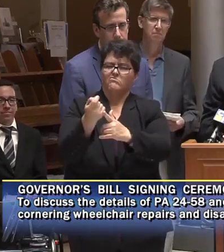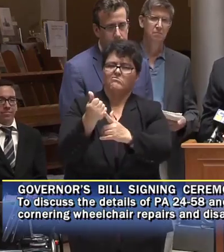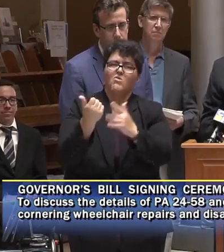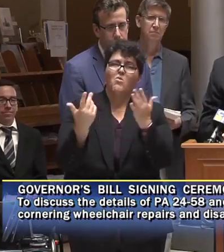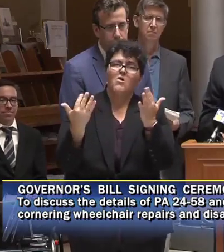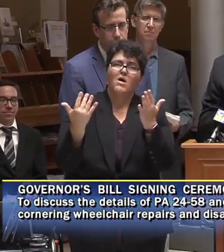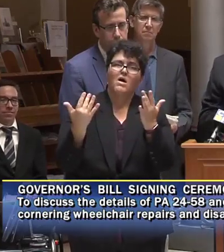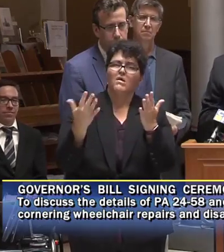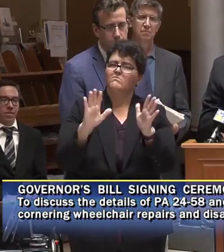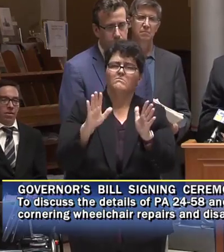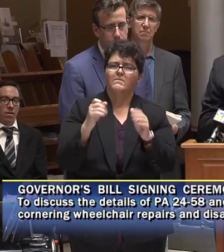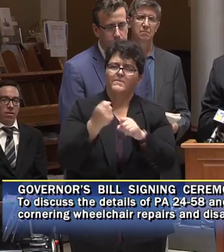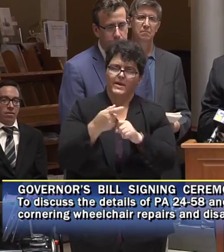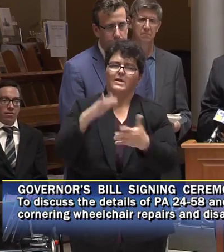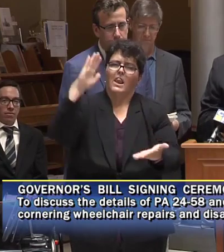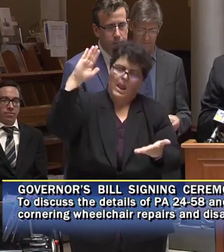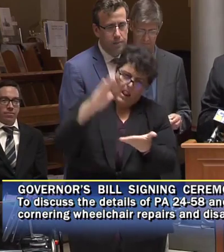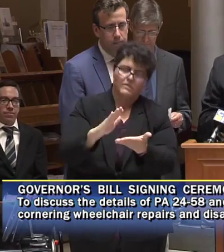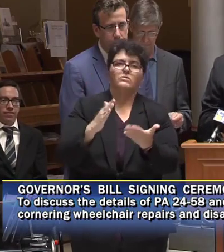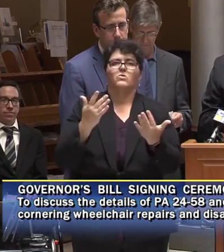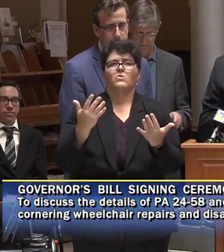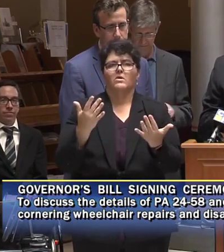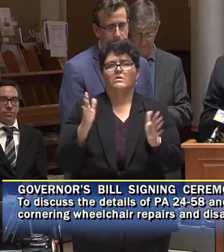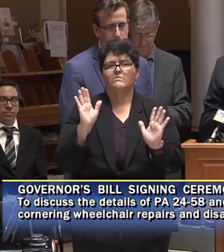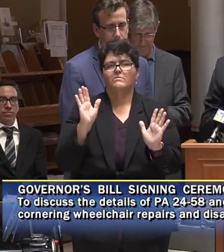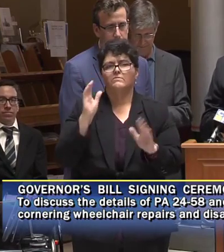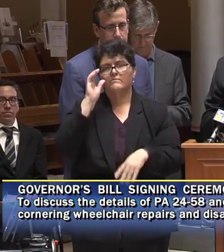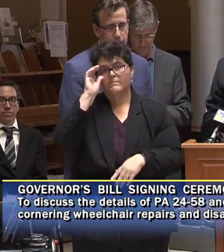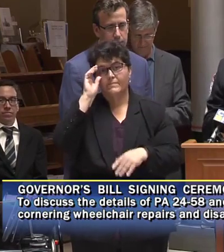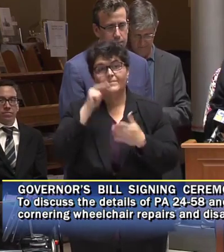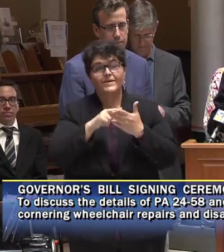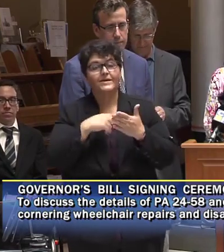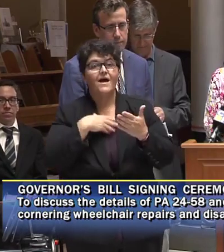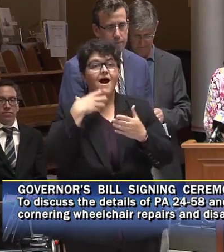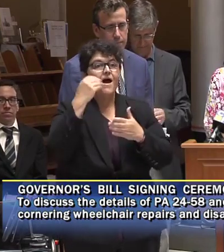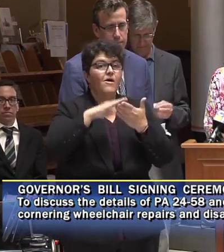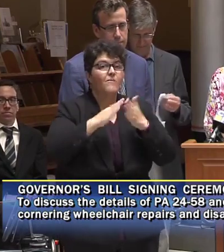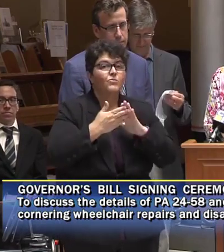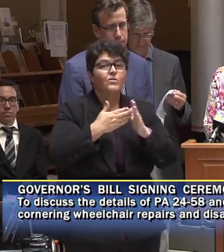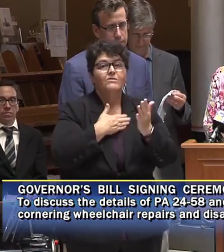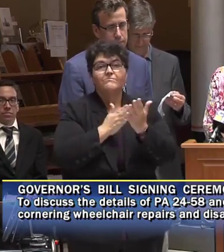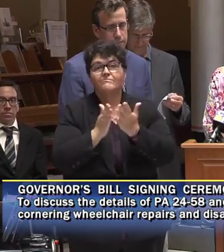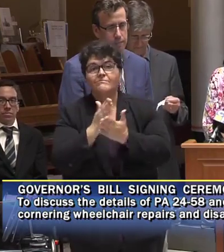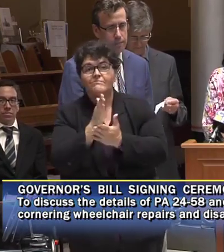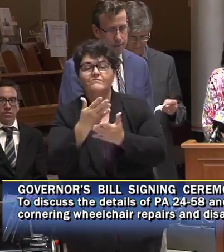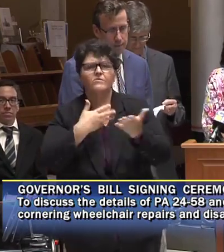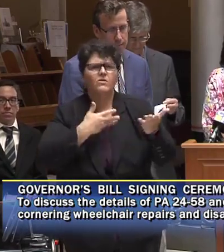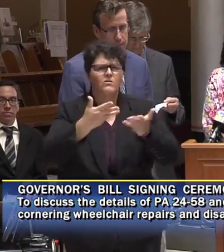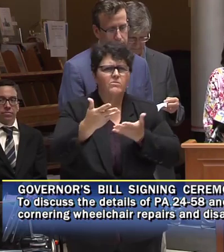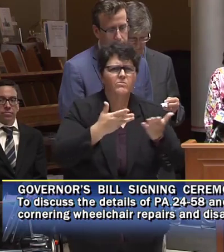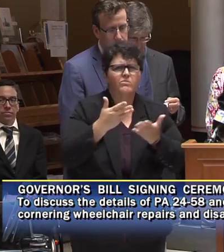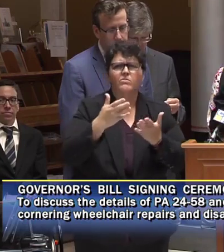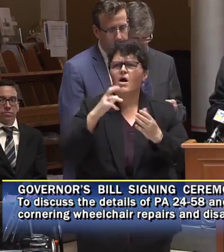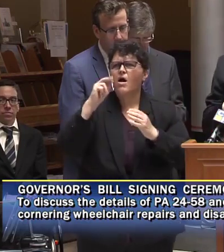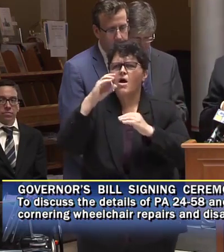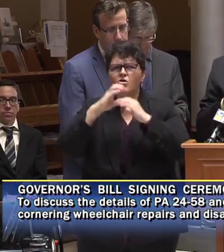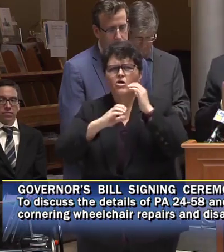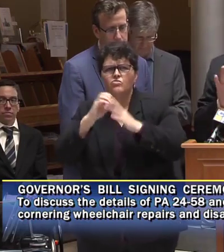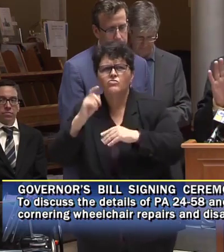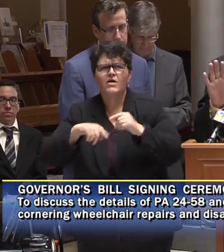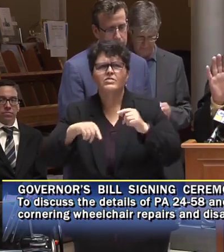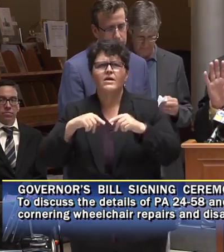do. When I go out and speak to people around the state, the one thing I say, we can build buildings, we can do other things, but if